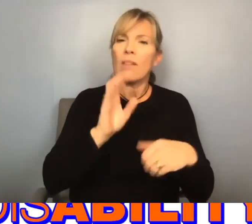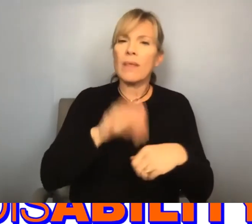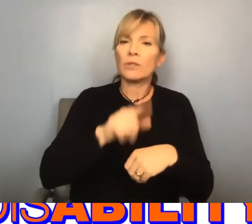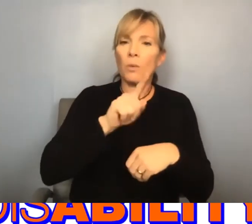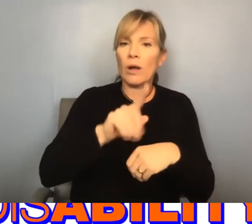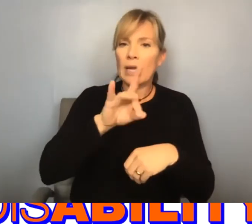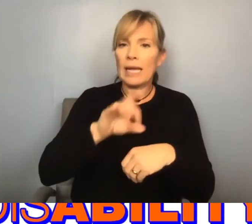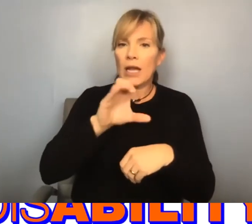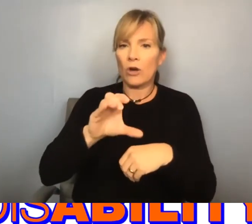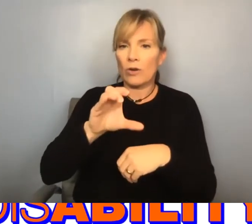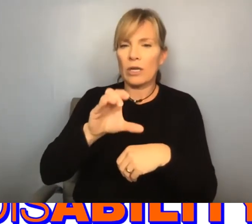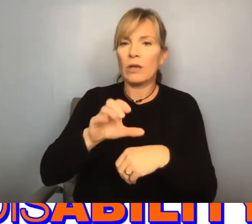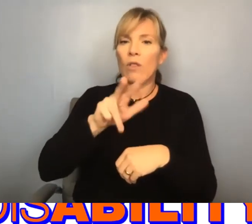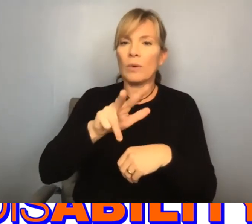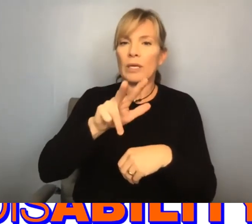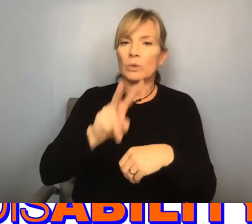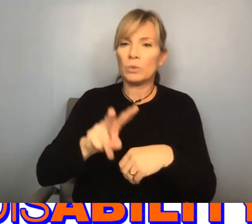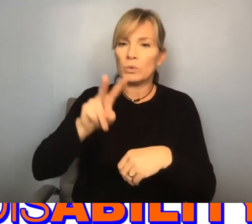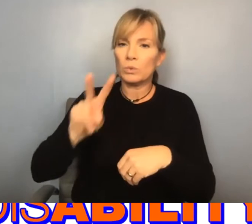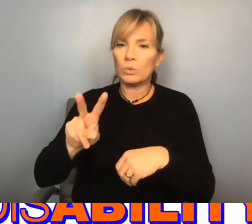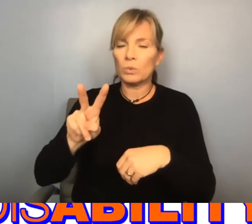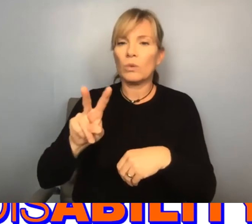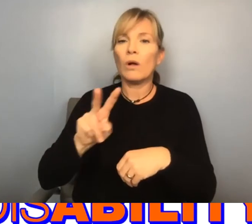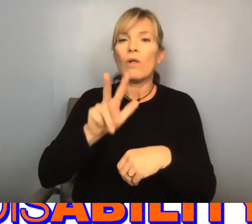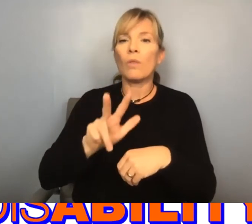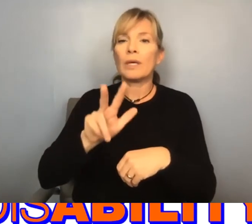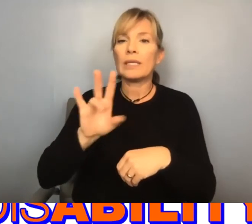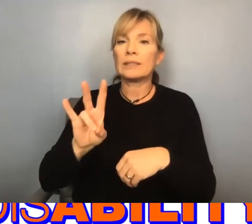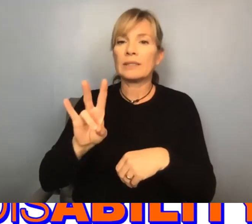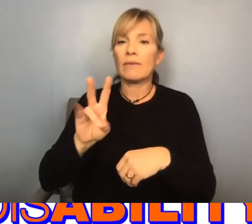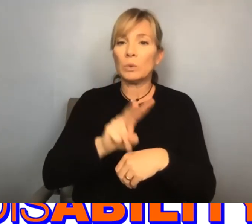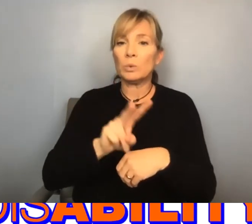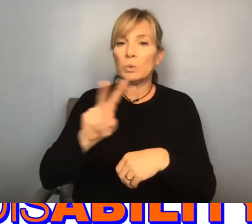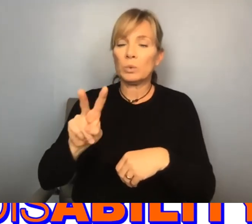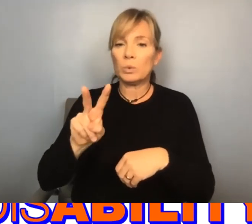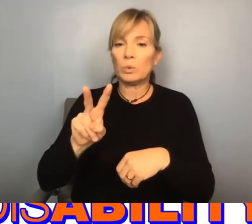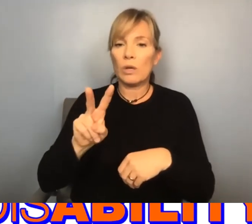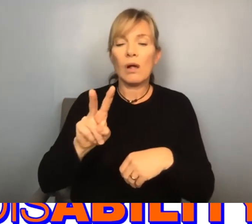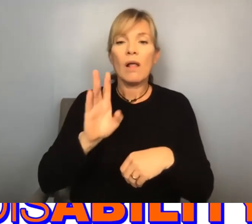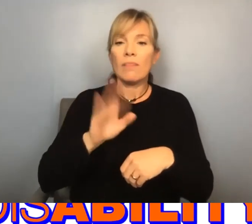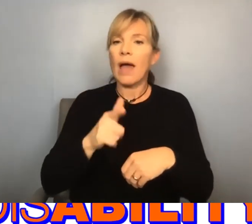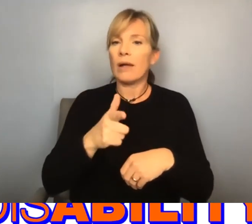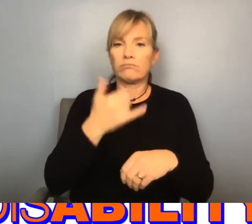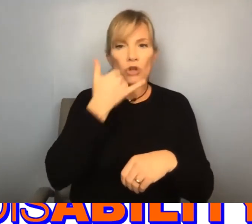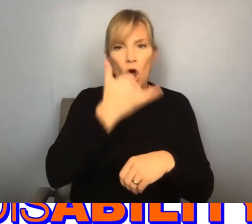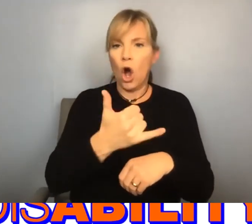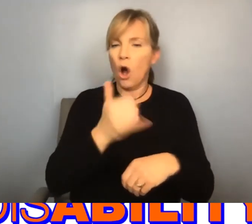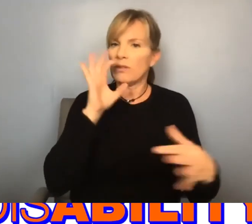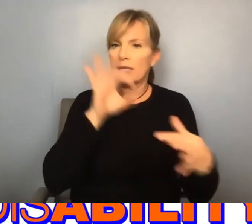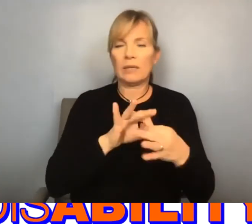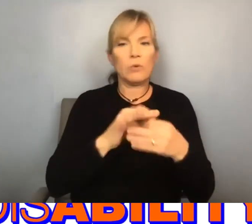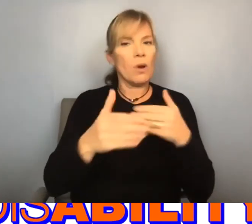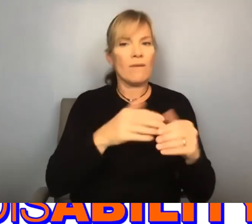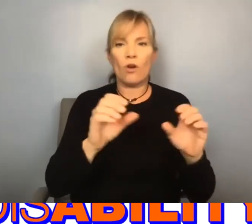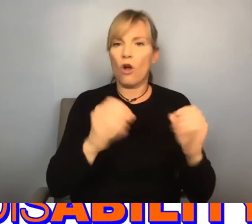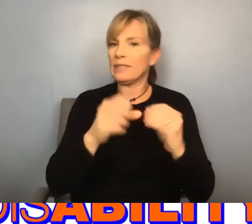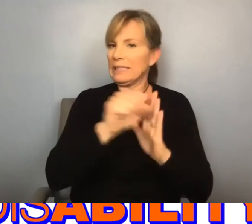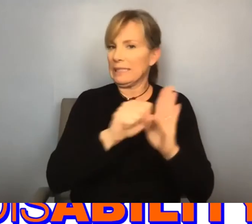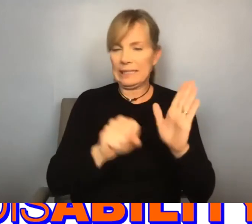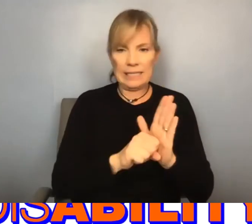1-800-322-3722, and that will get you linked up with whatever office statewide.